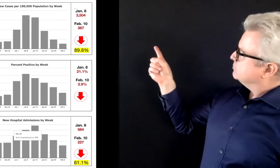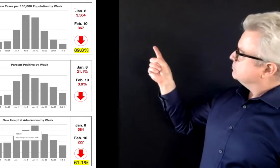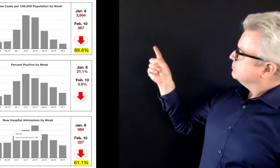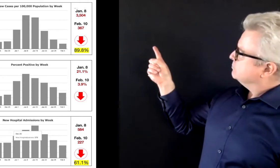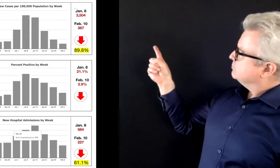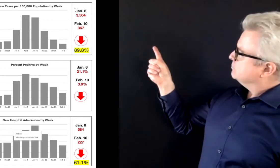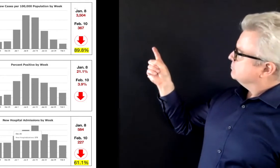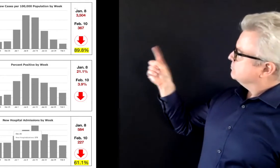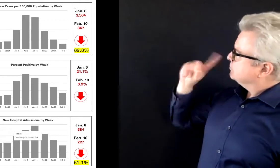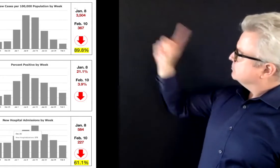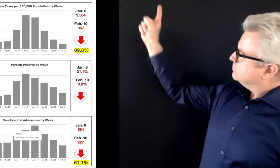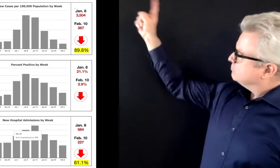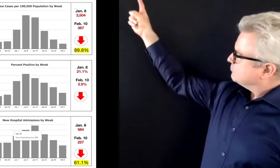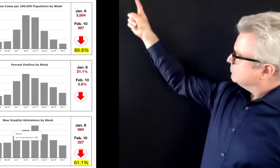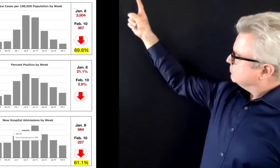factors.